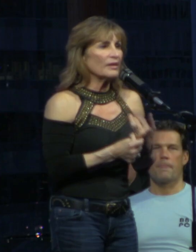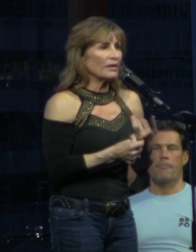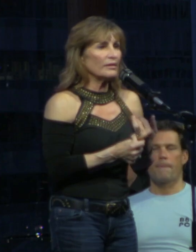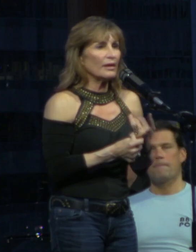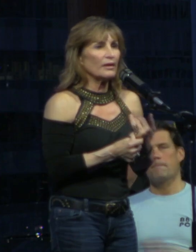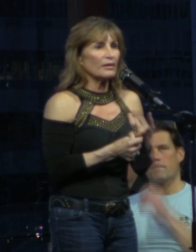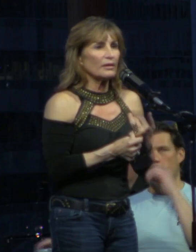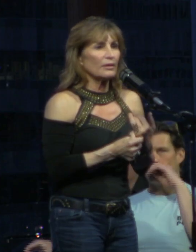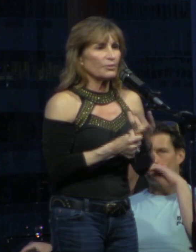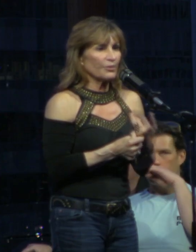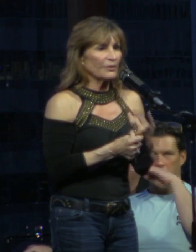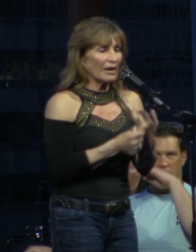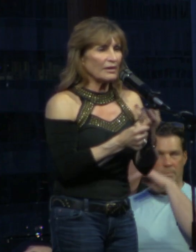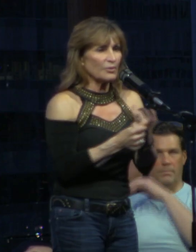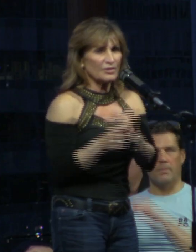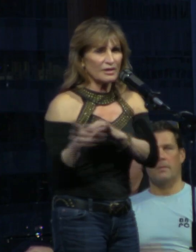that